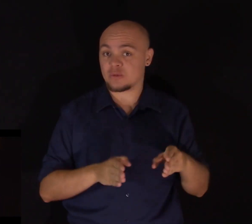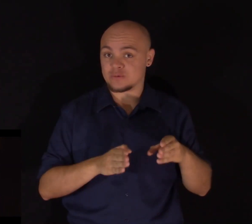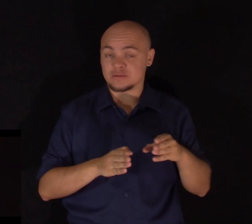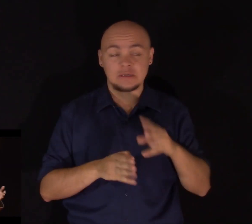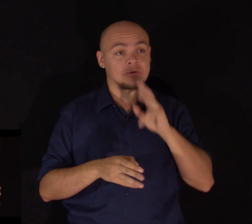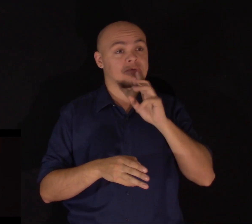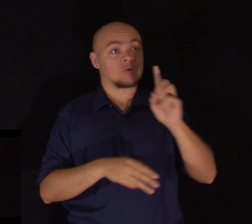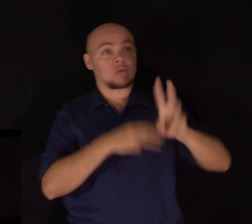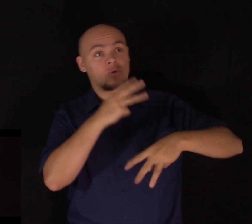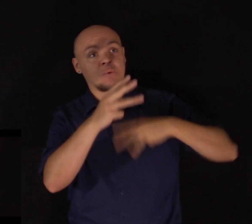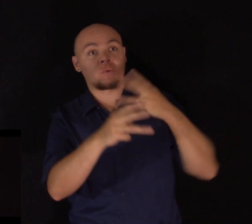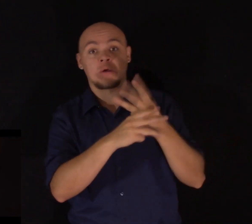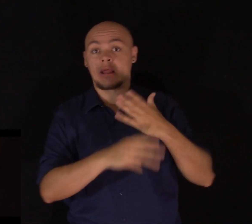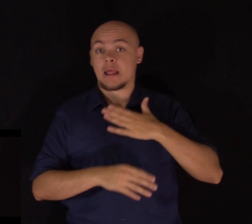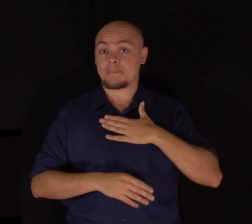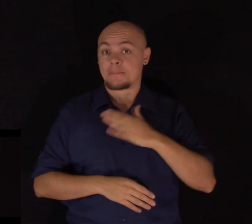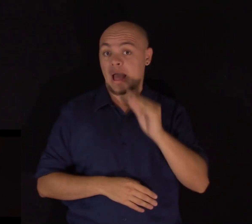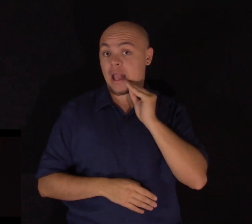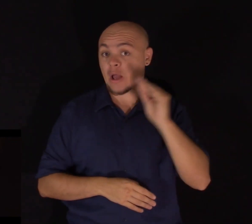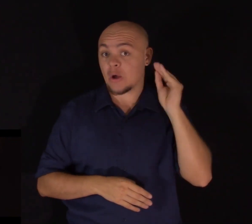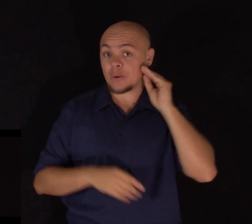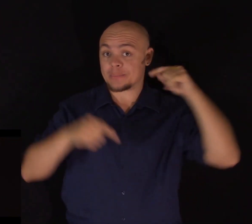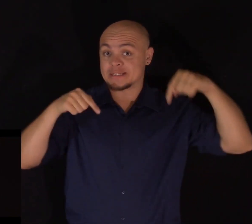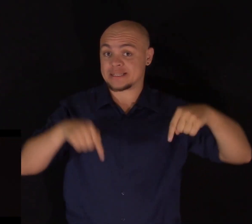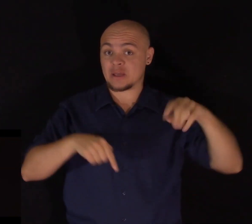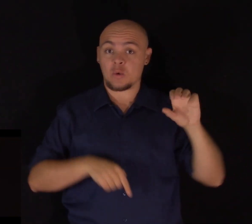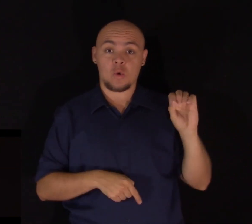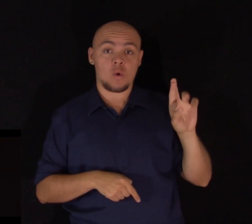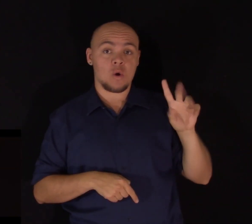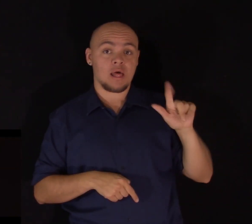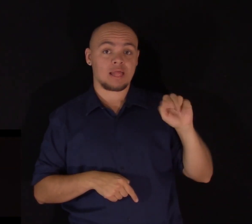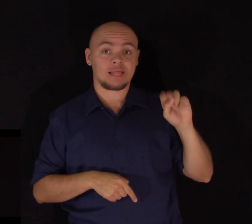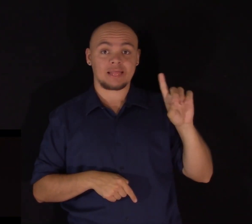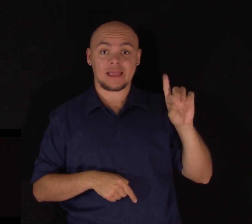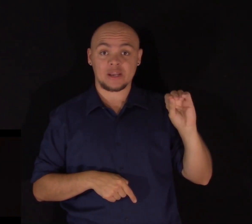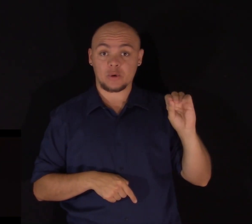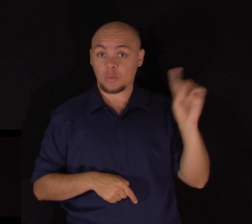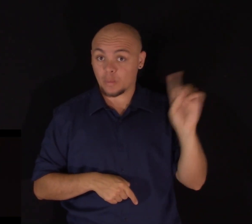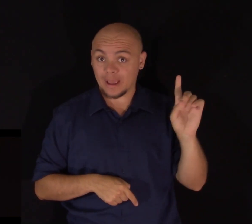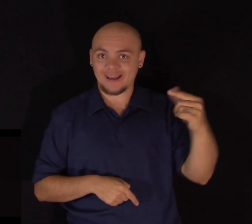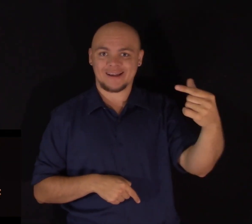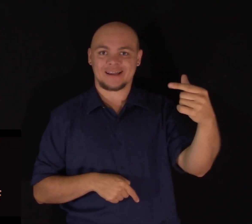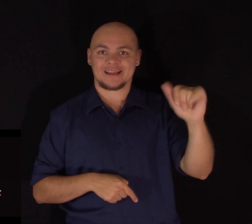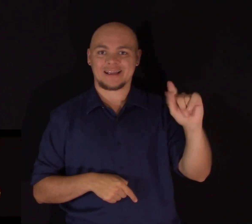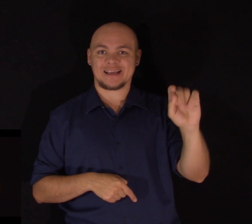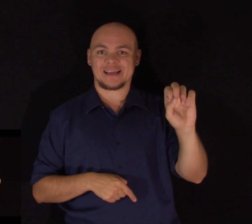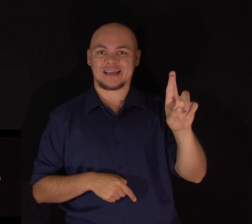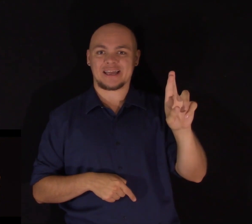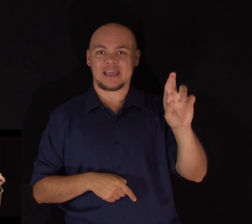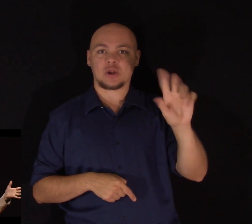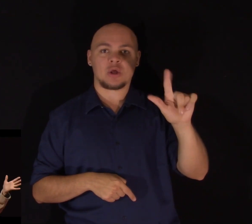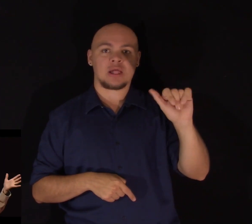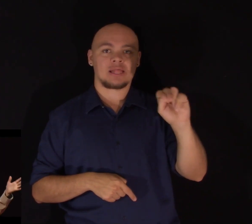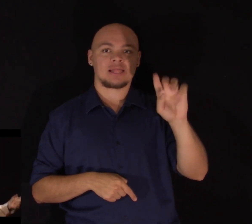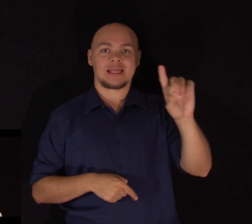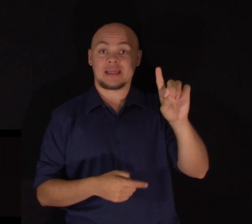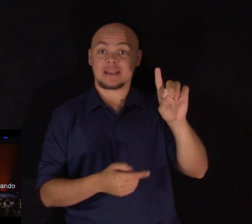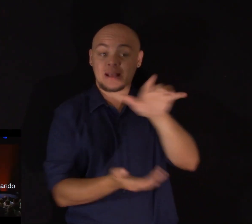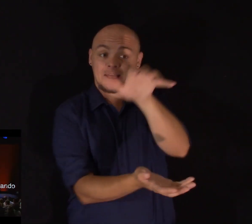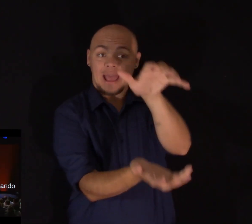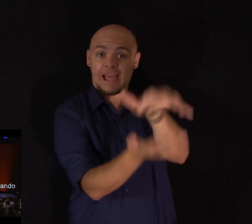over. And my home is right here in Orlando at Gatorland, the alligator capital of the